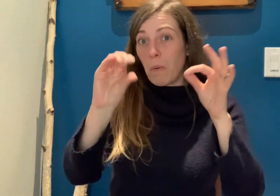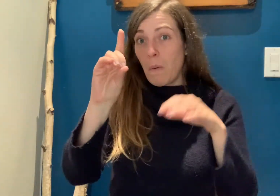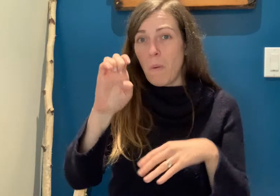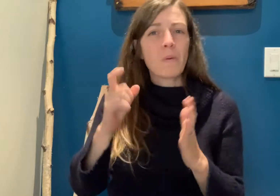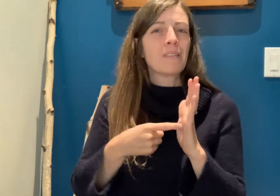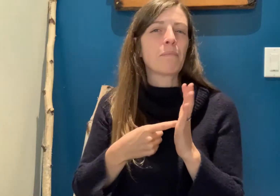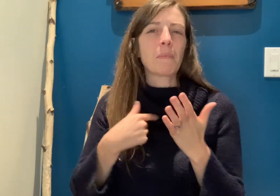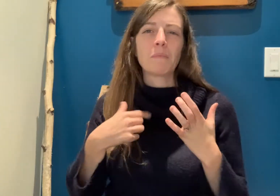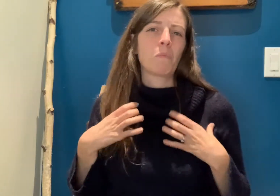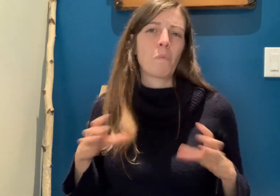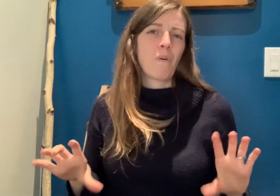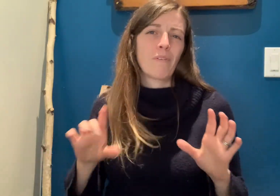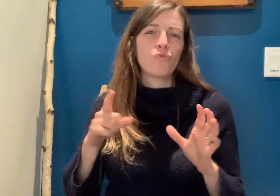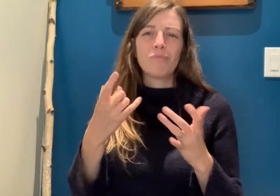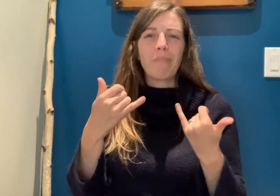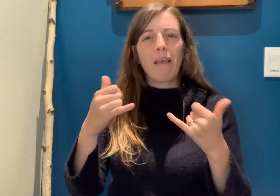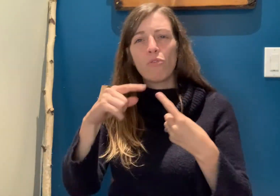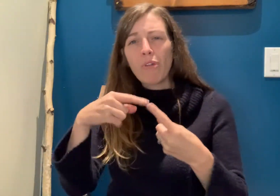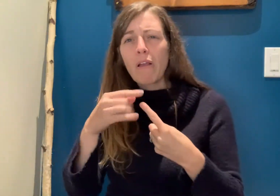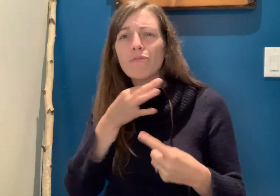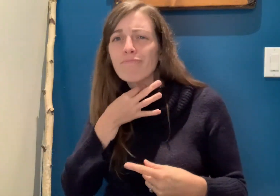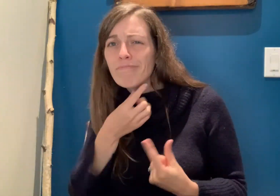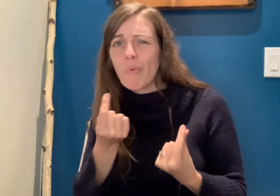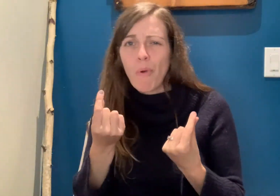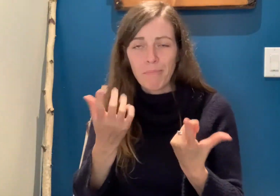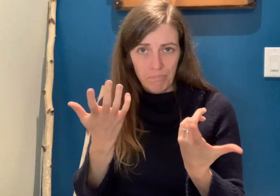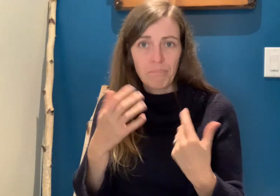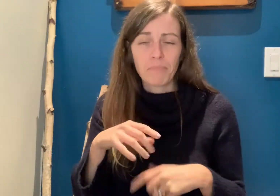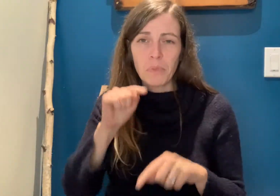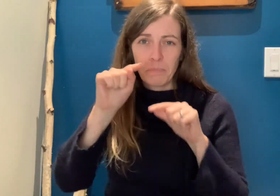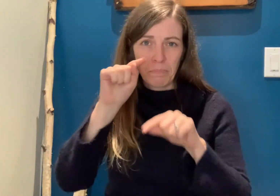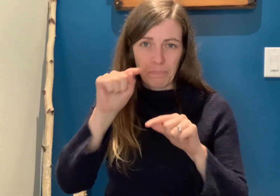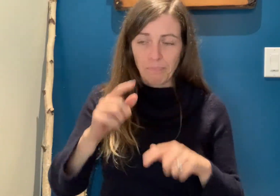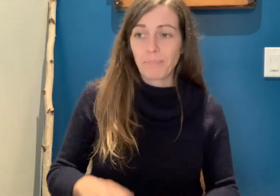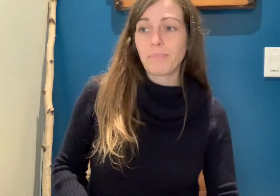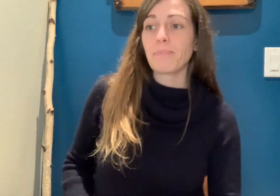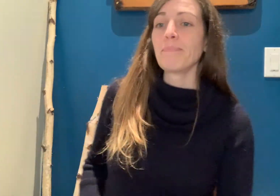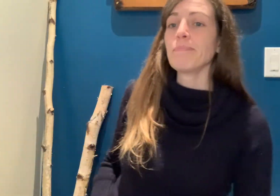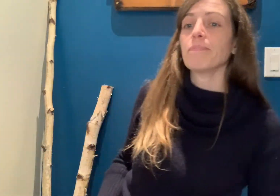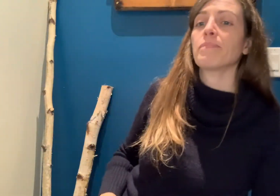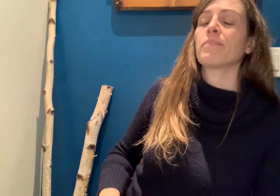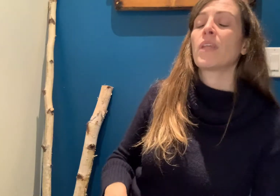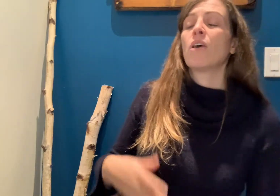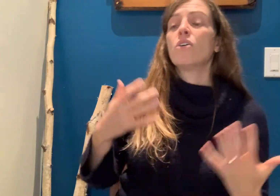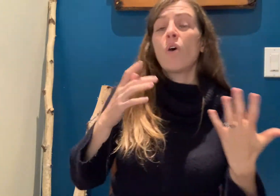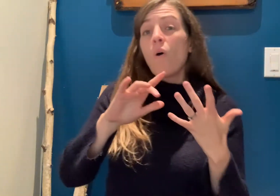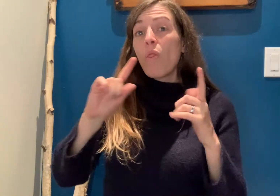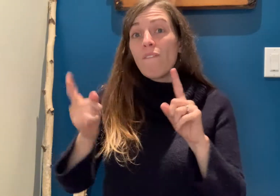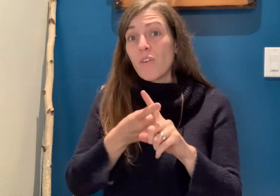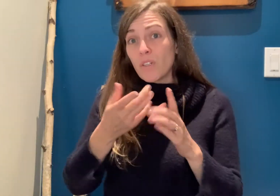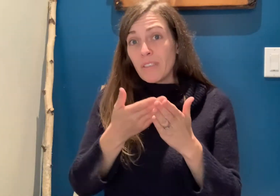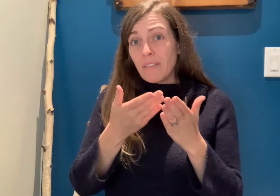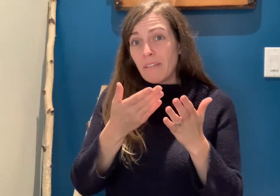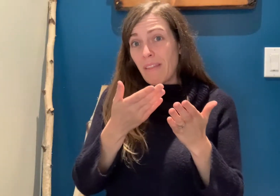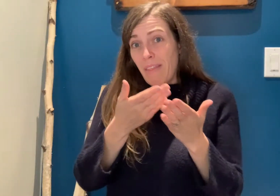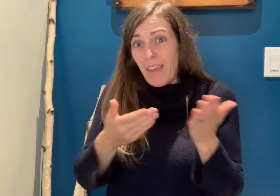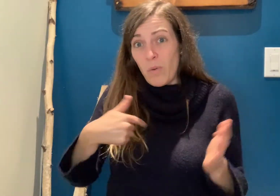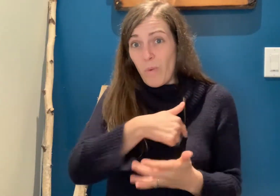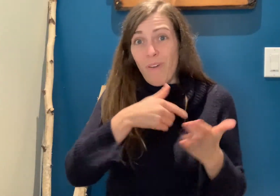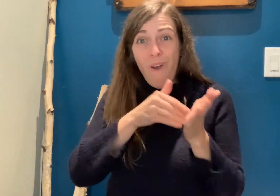could apply. Anytime I'm writing code, I could either choose to write it in the console or choose to write it in a script that I'll save